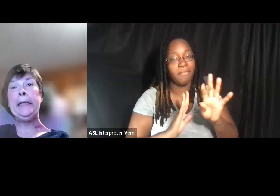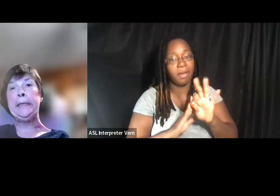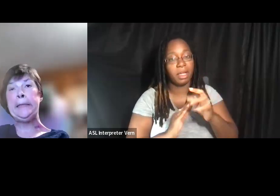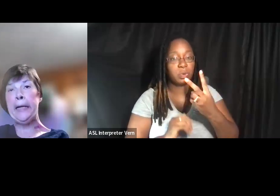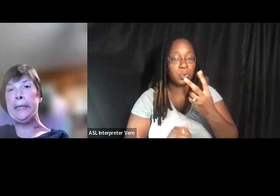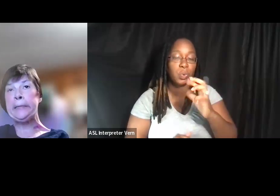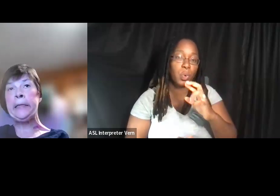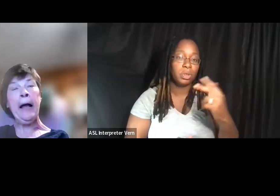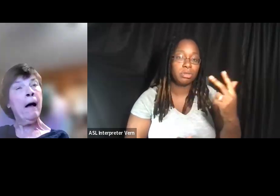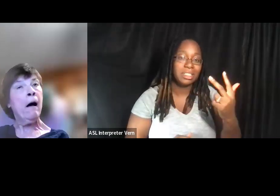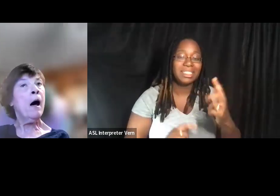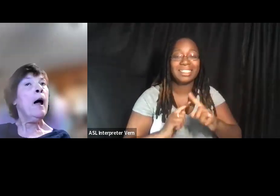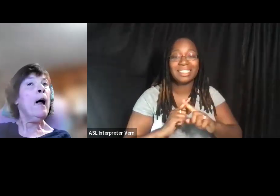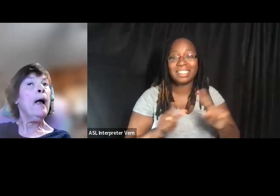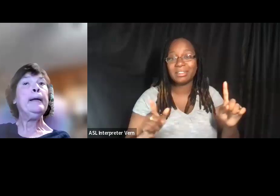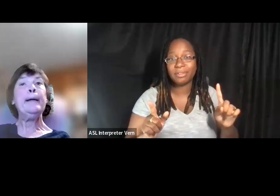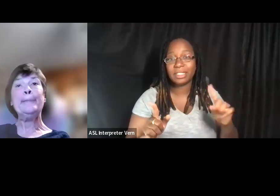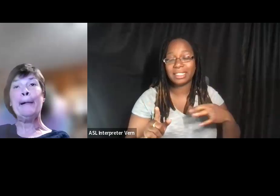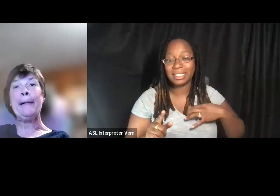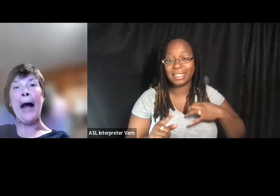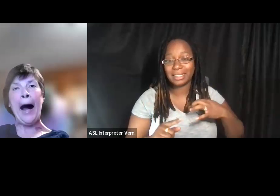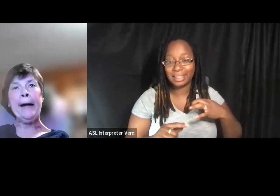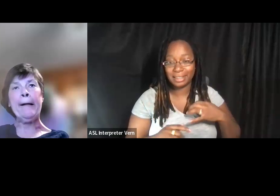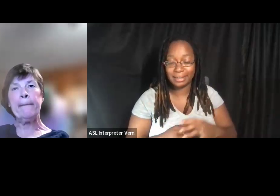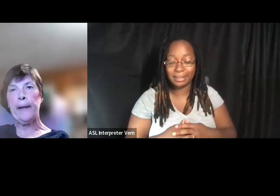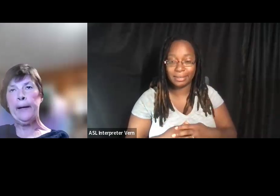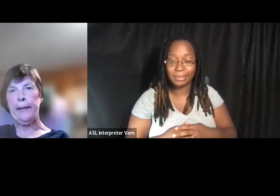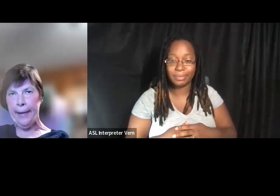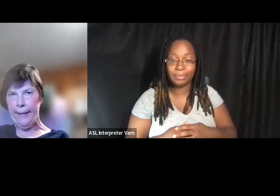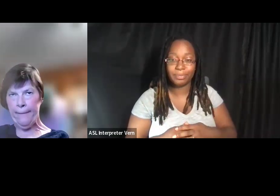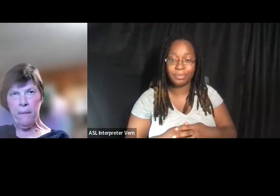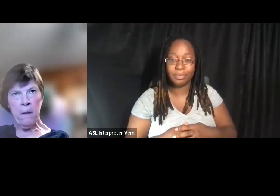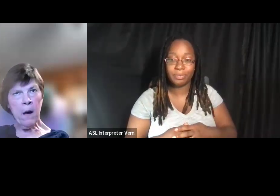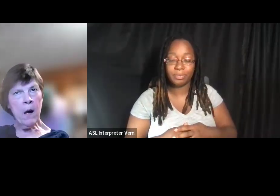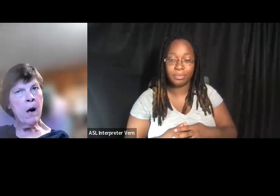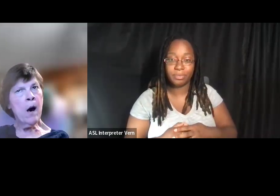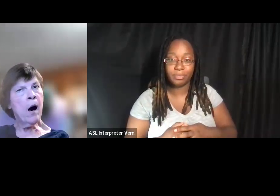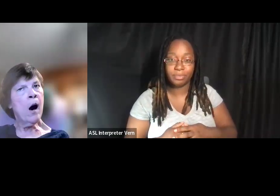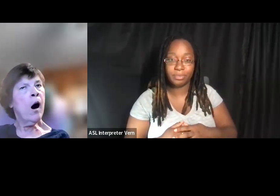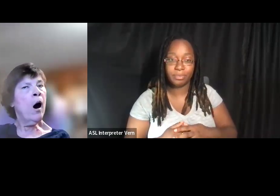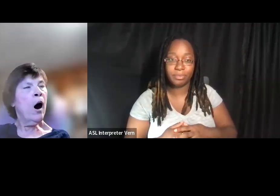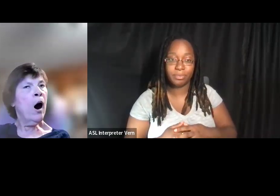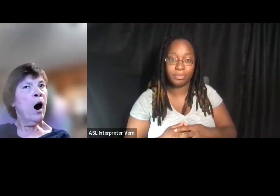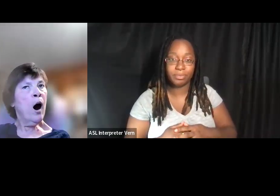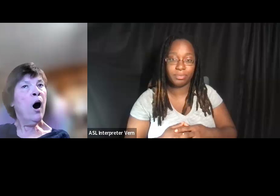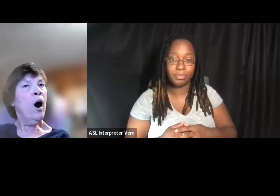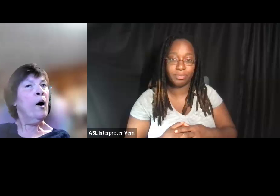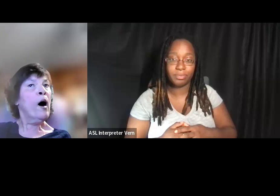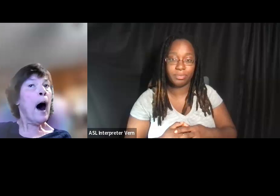different candidates, and the board hired one of them.